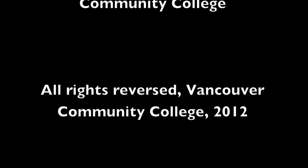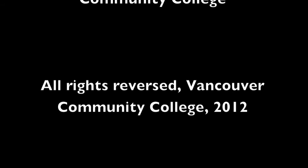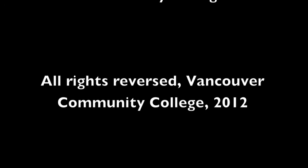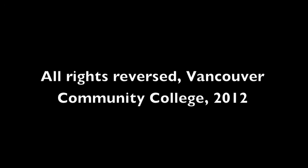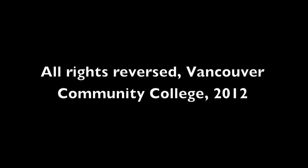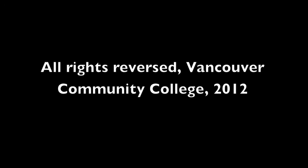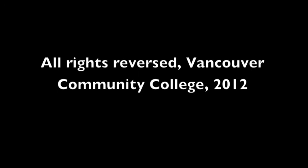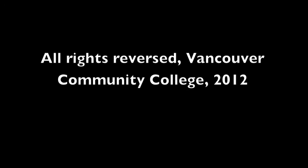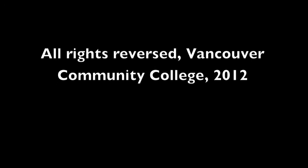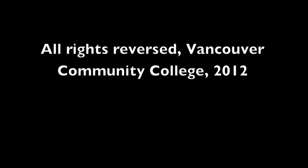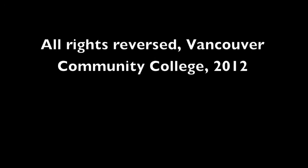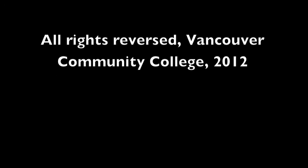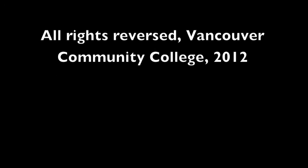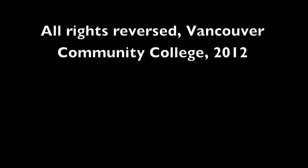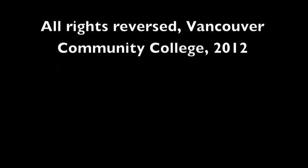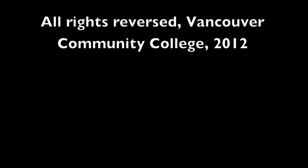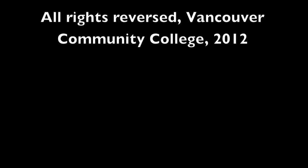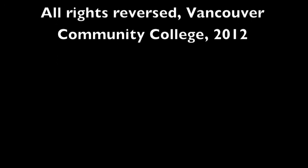Thank you.